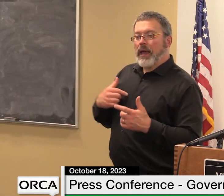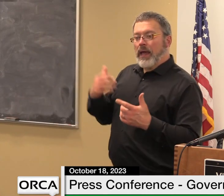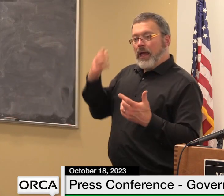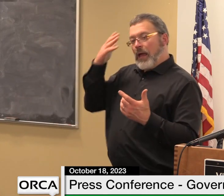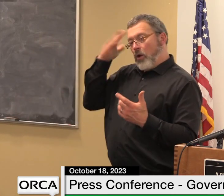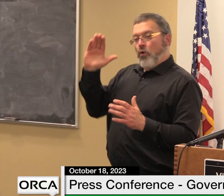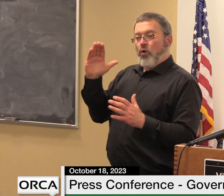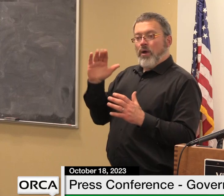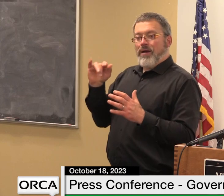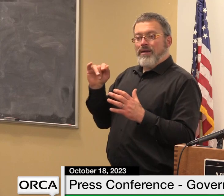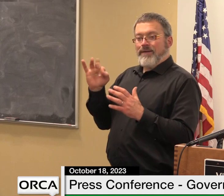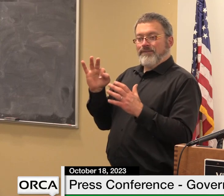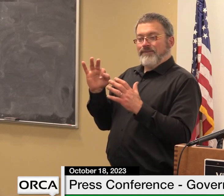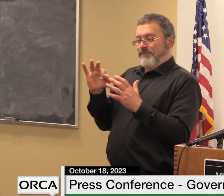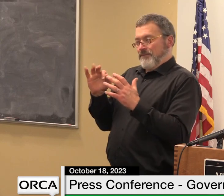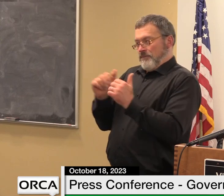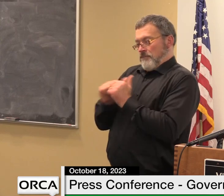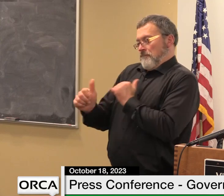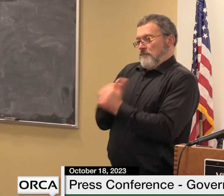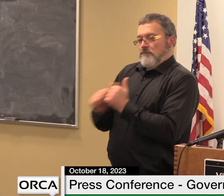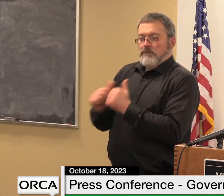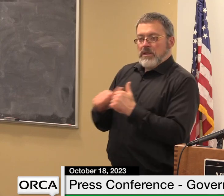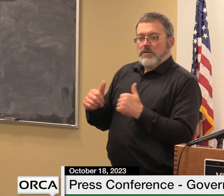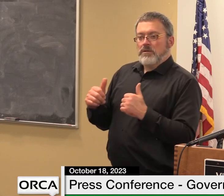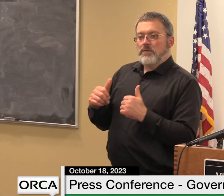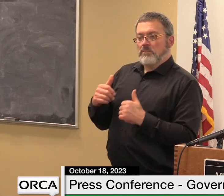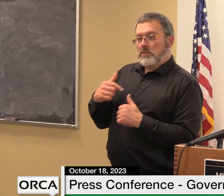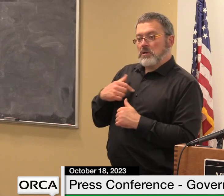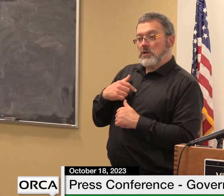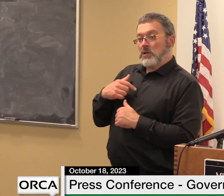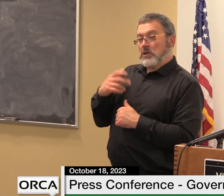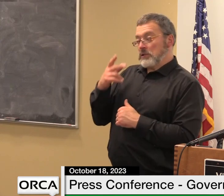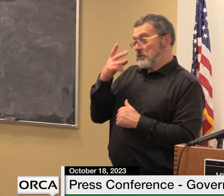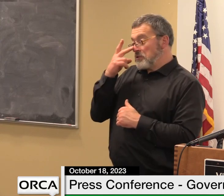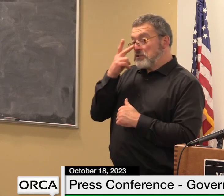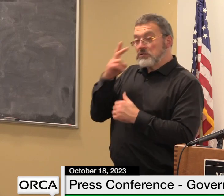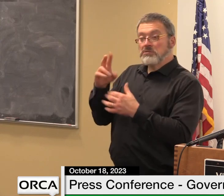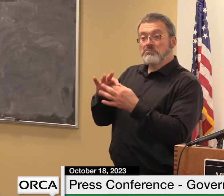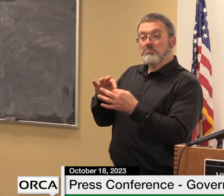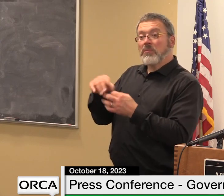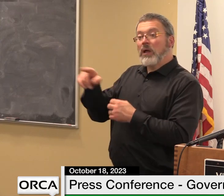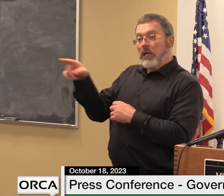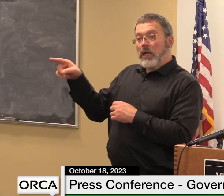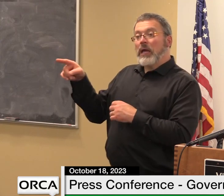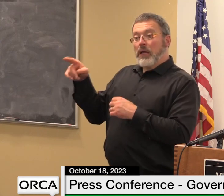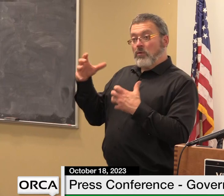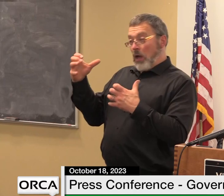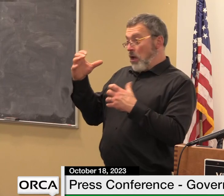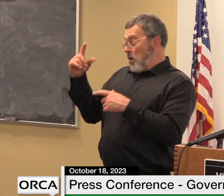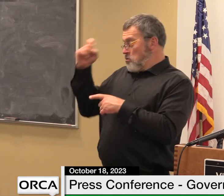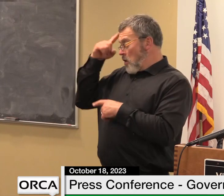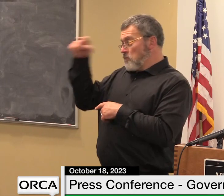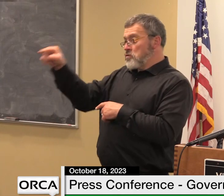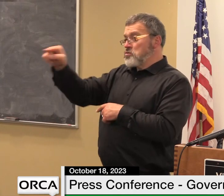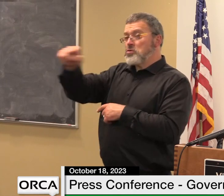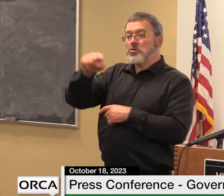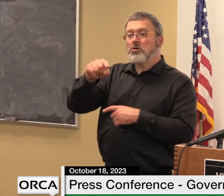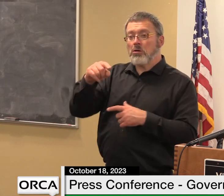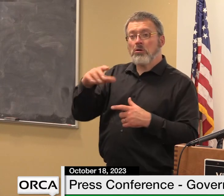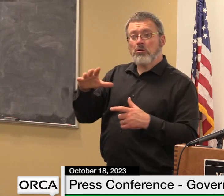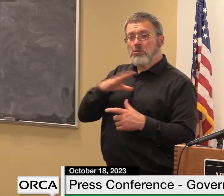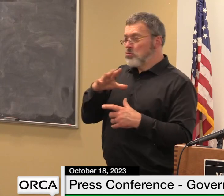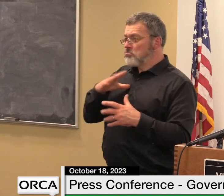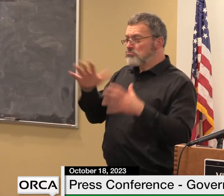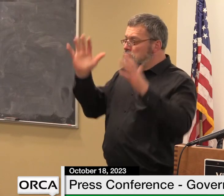but I'm sure there are a number of people who would like to aspire to be governor, and, you know, I think it's good to have